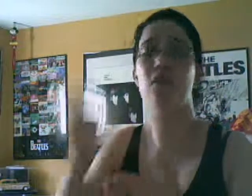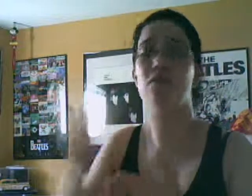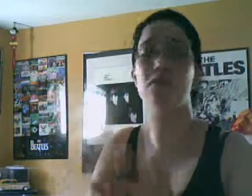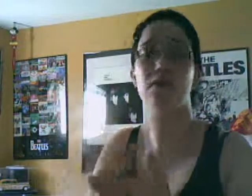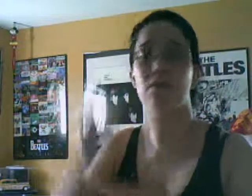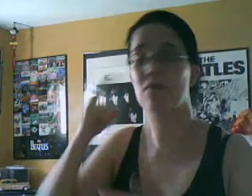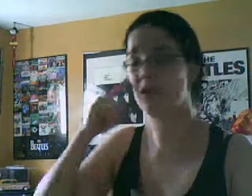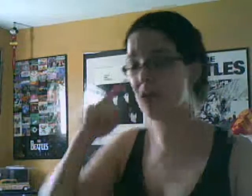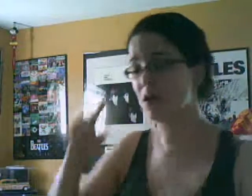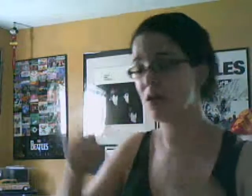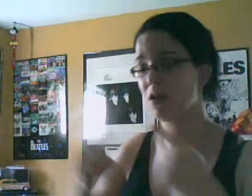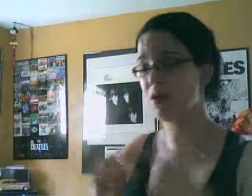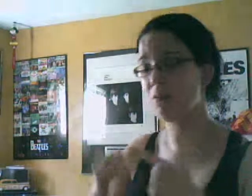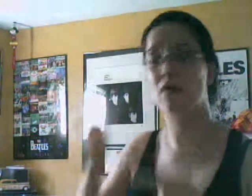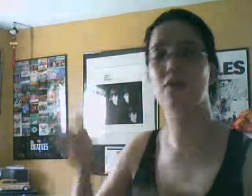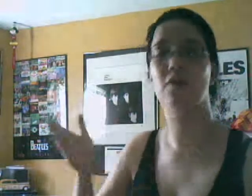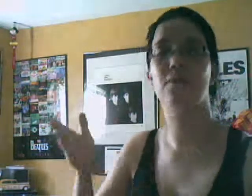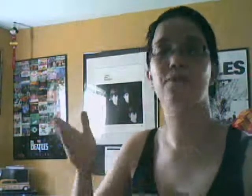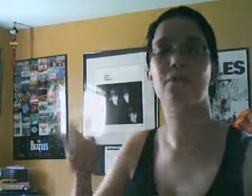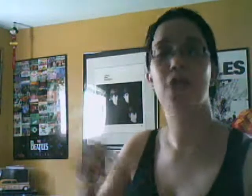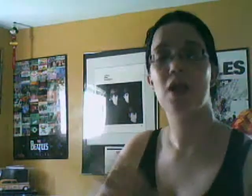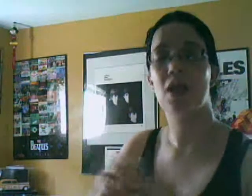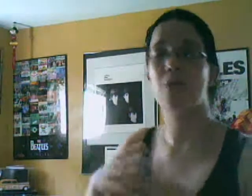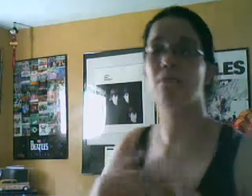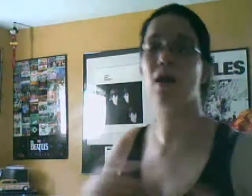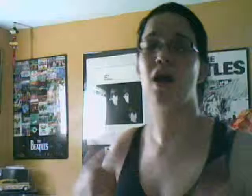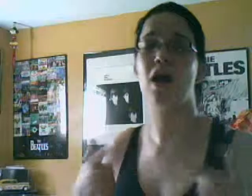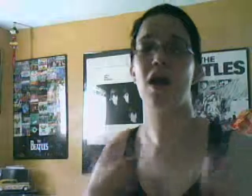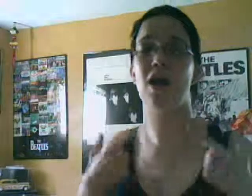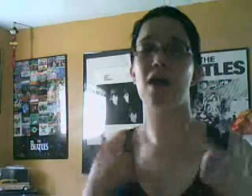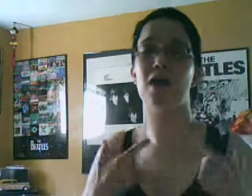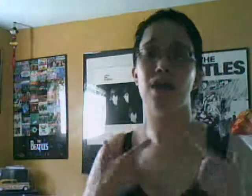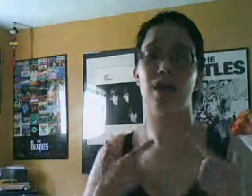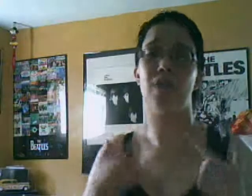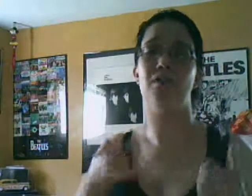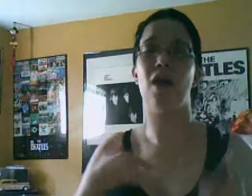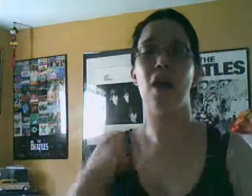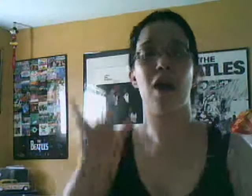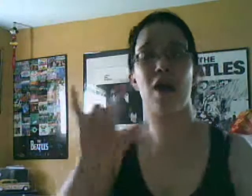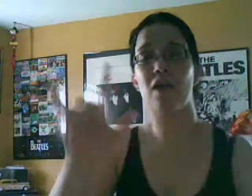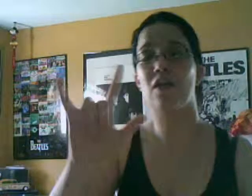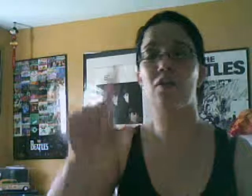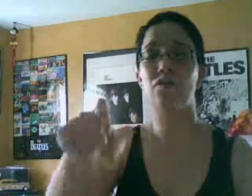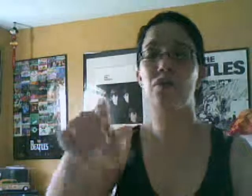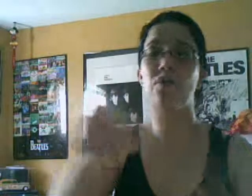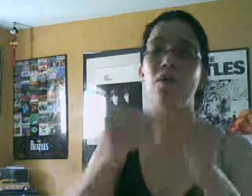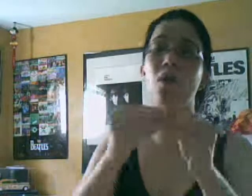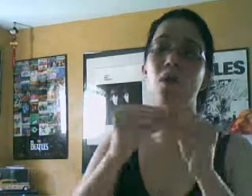and think about them In my life, I love you more